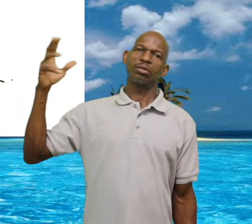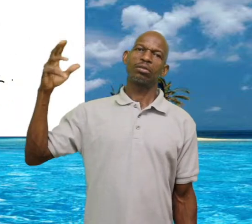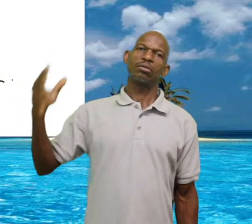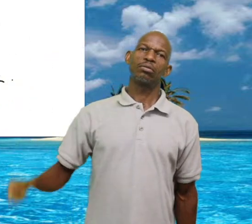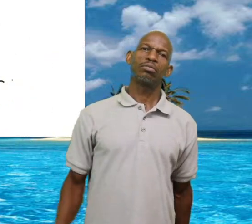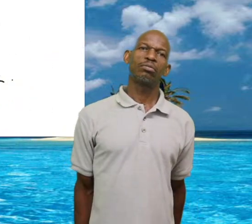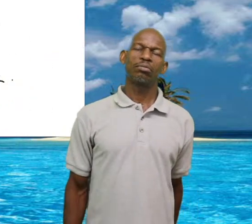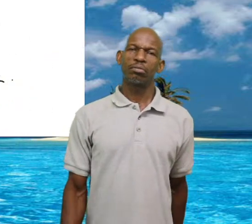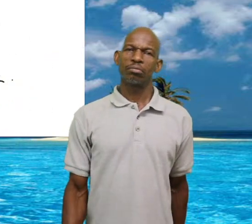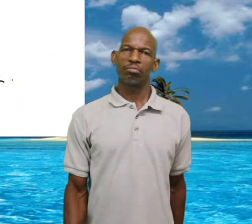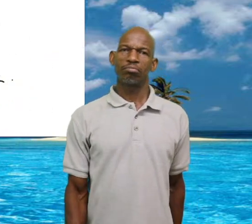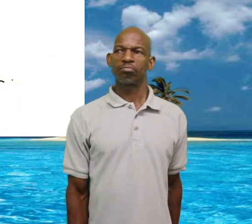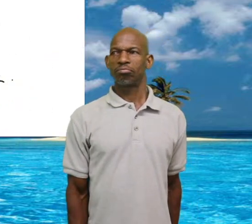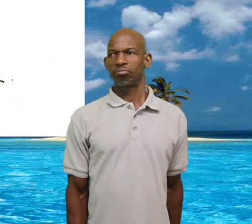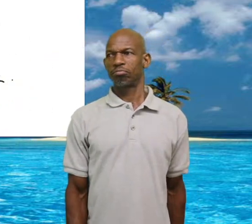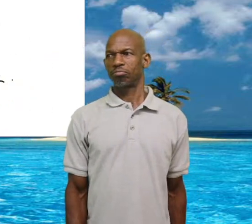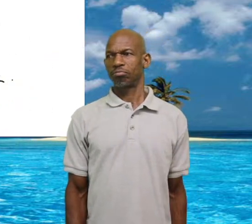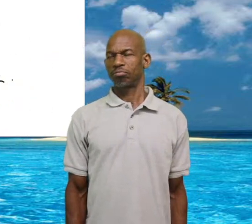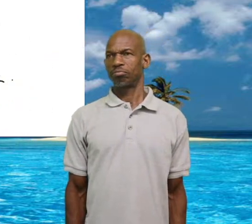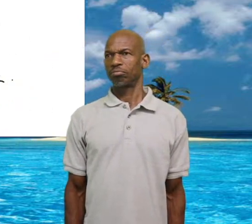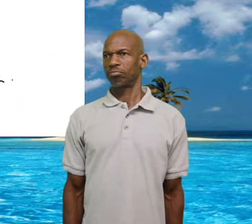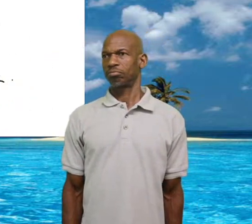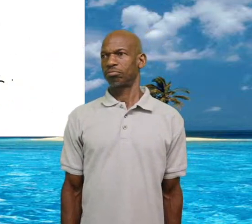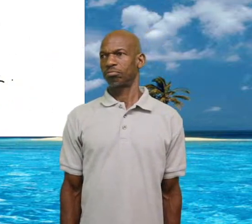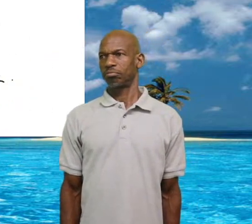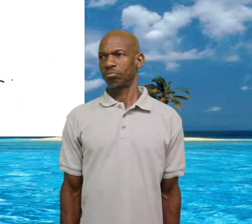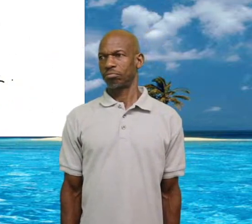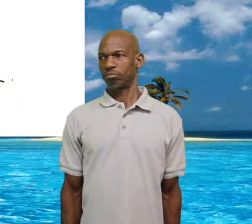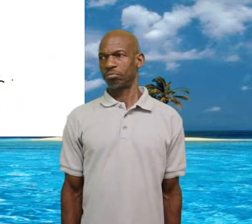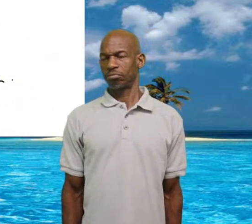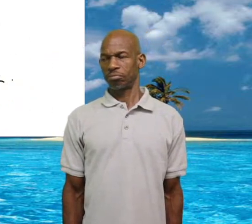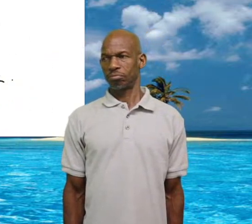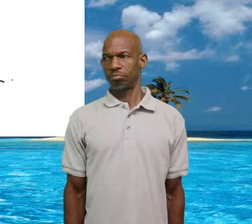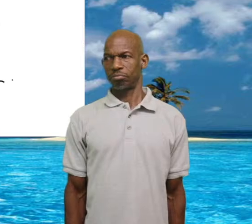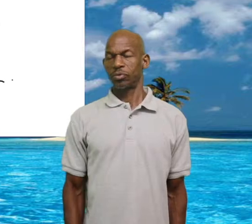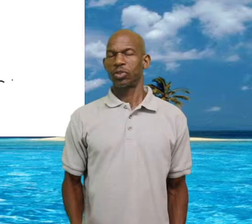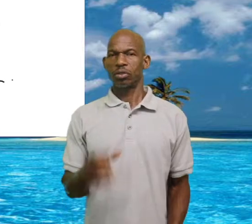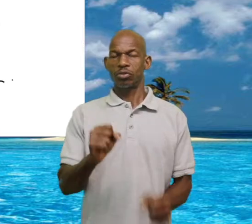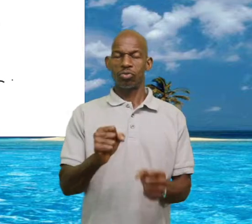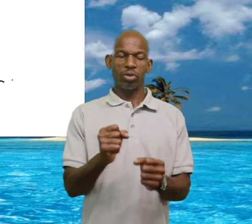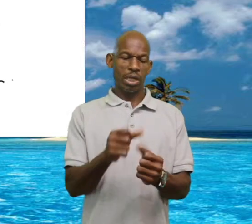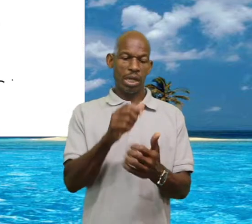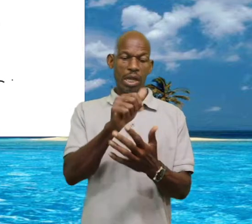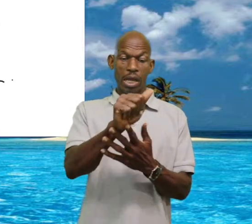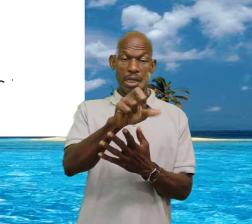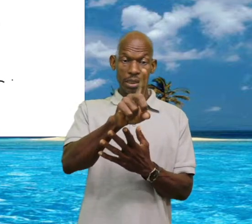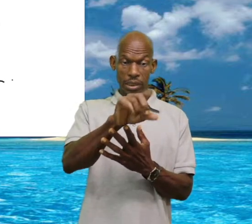sentence. And watch what I'm doing. I'm putting the adjective goes before the noun. So I can